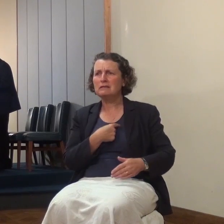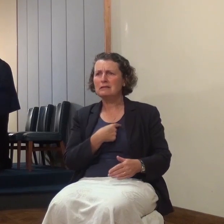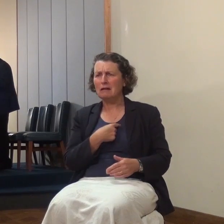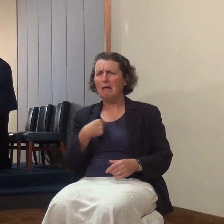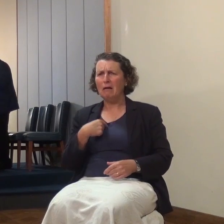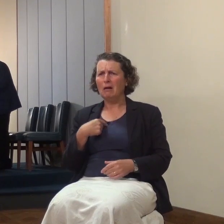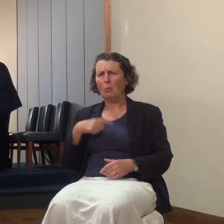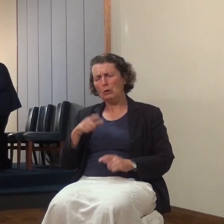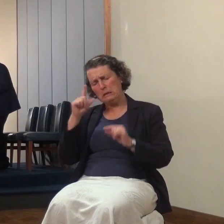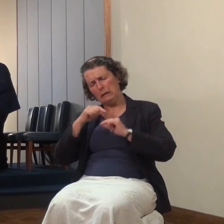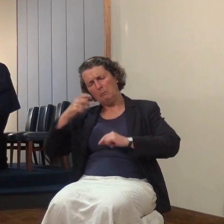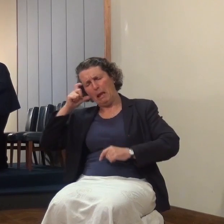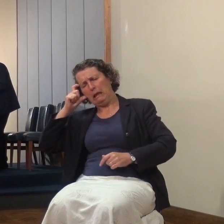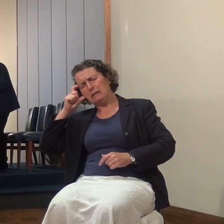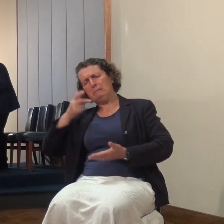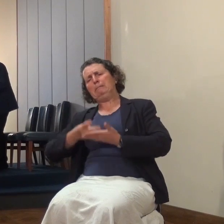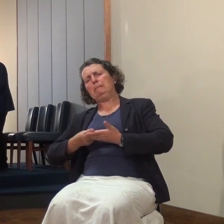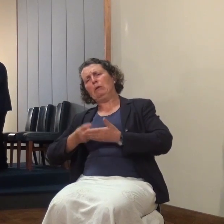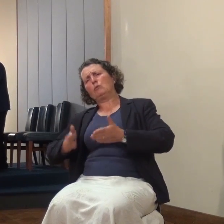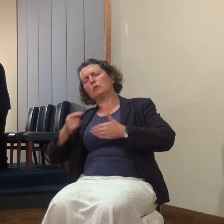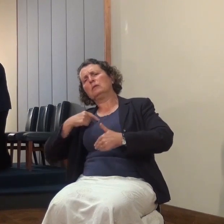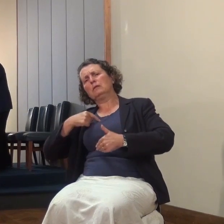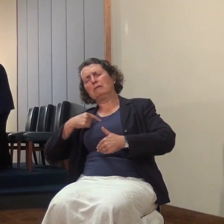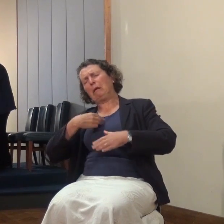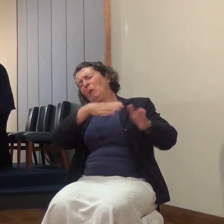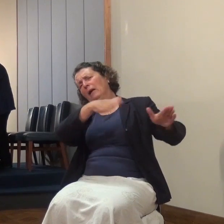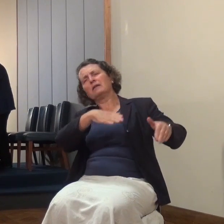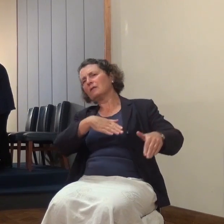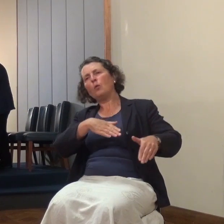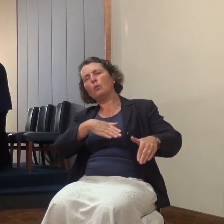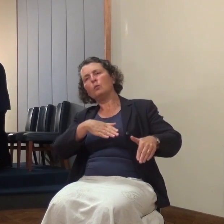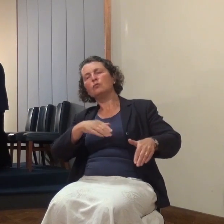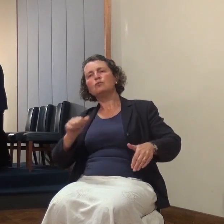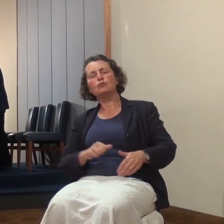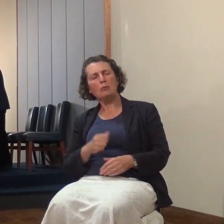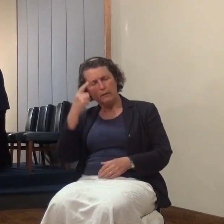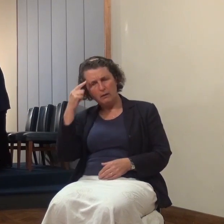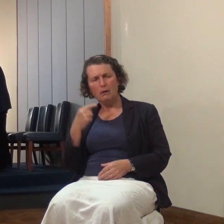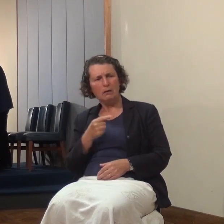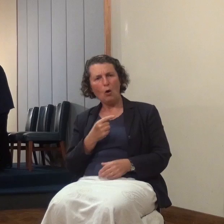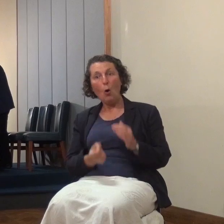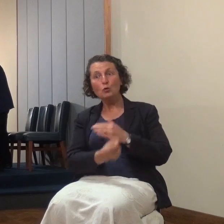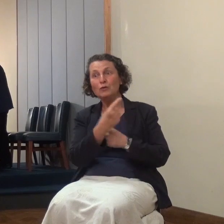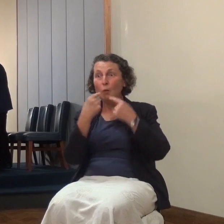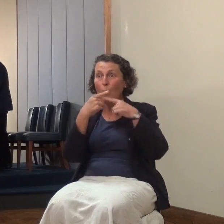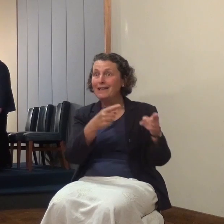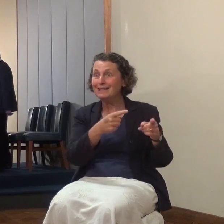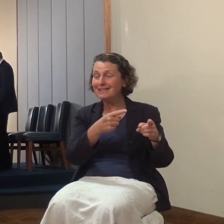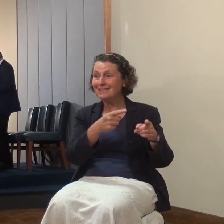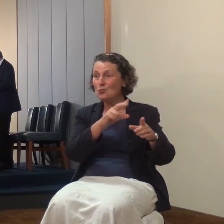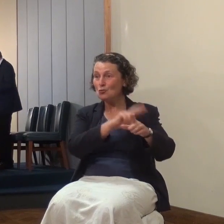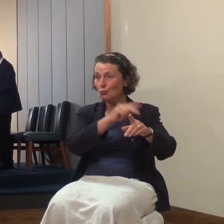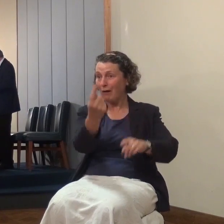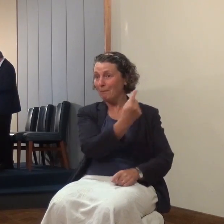interfere with you, cause you trouble. You should look to adorn the gospel by how you speak to those people that you might